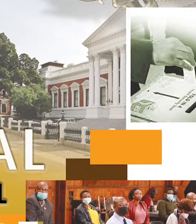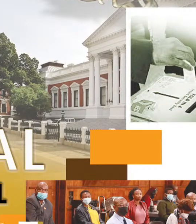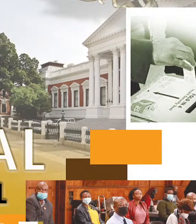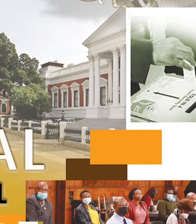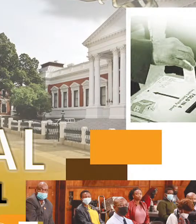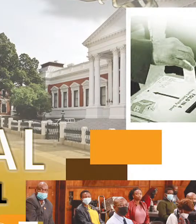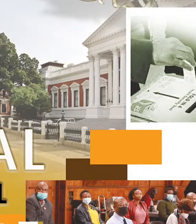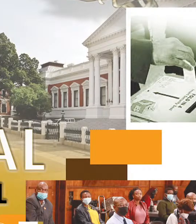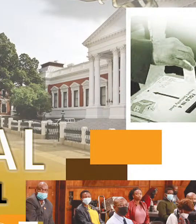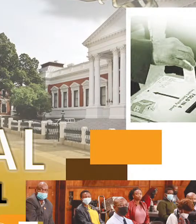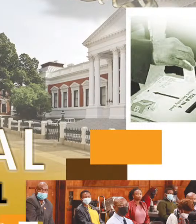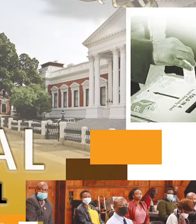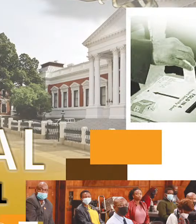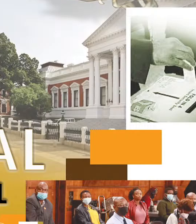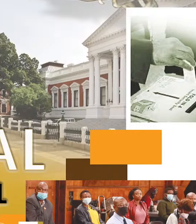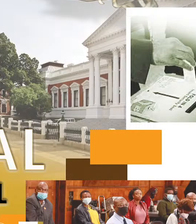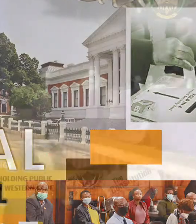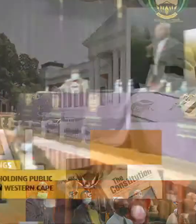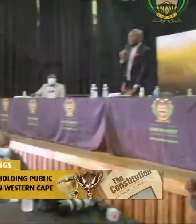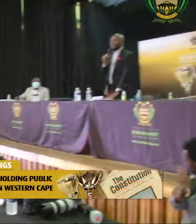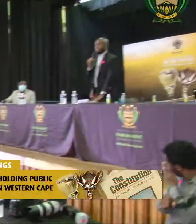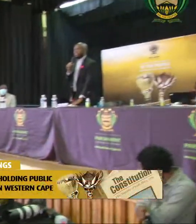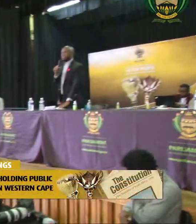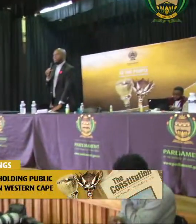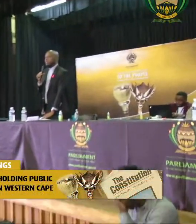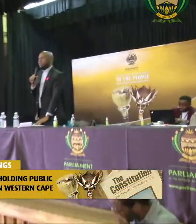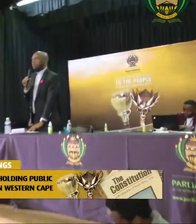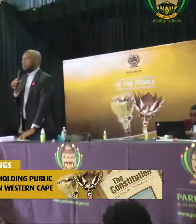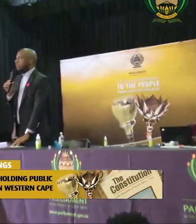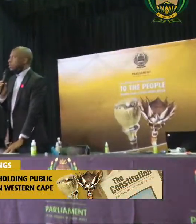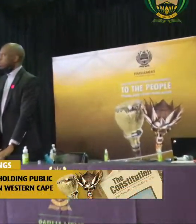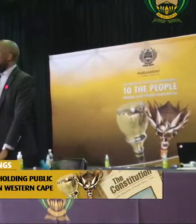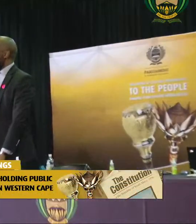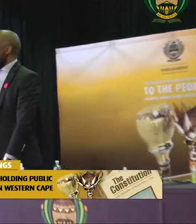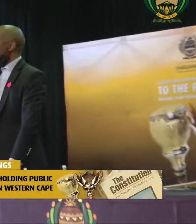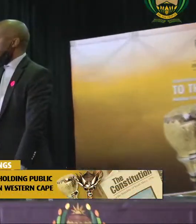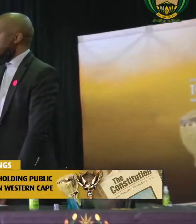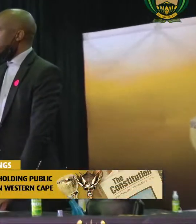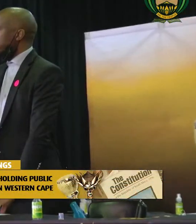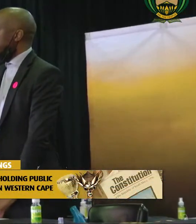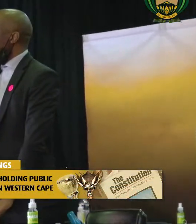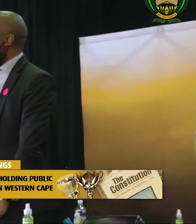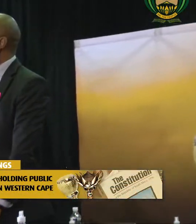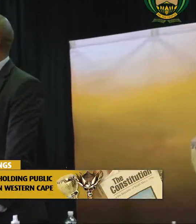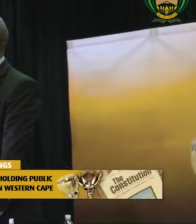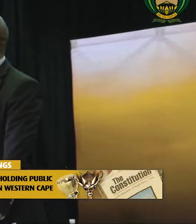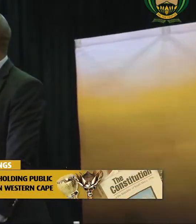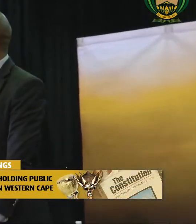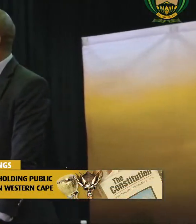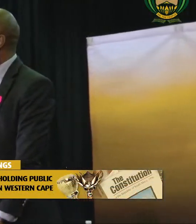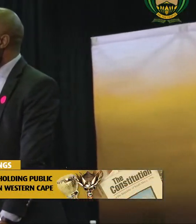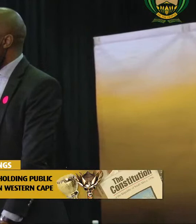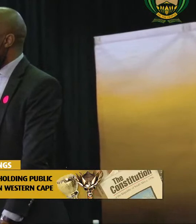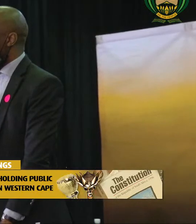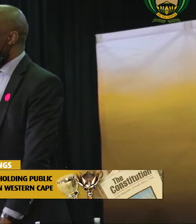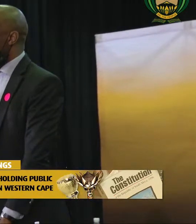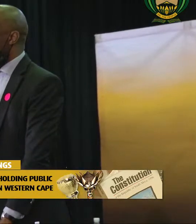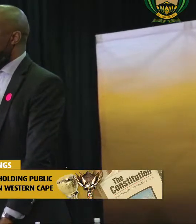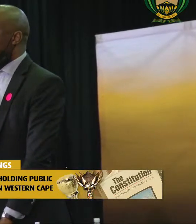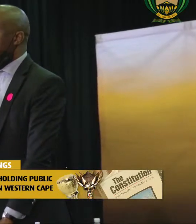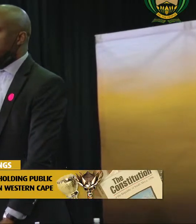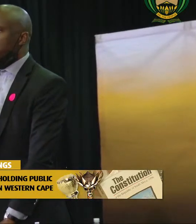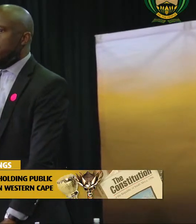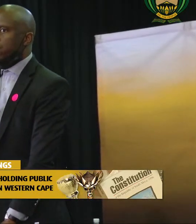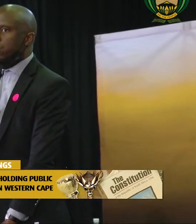again appreciate your understanding so that we sort out